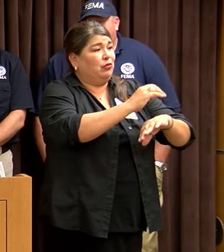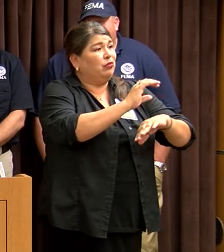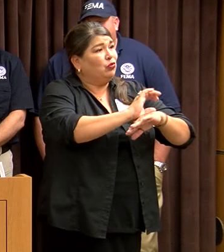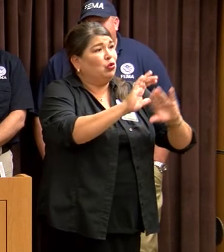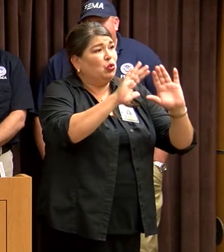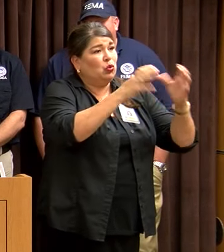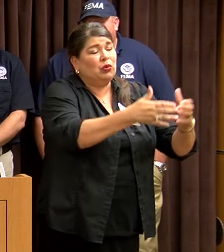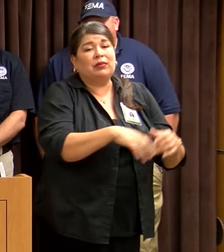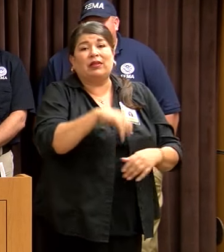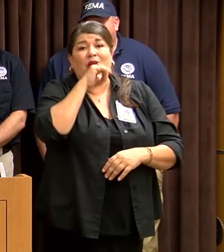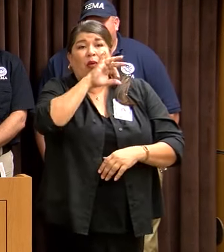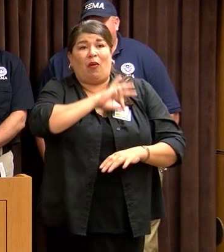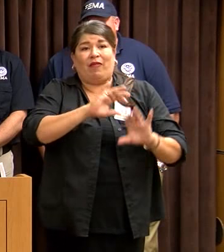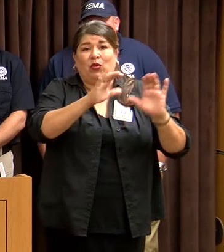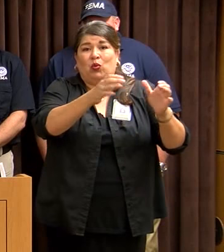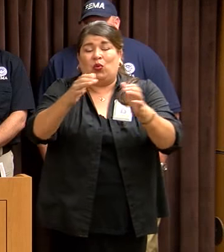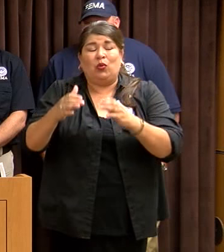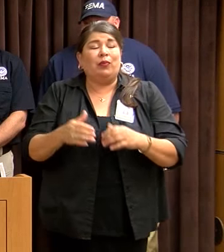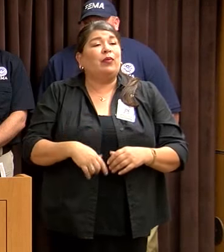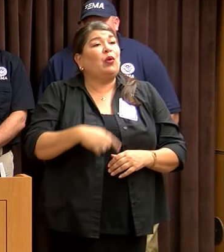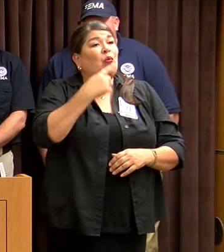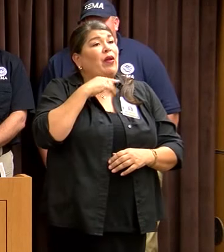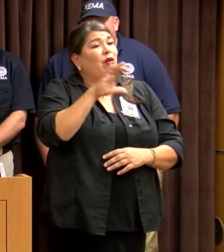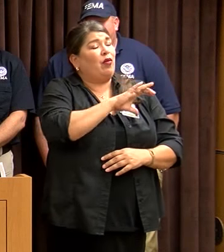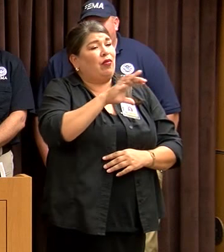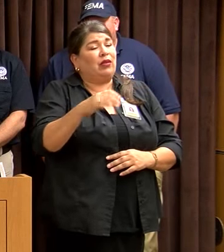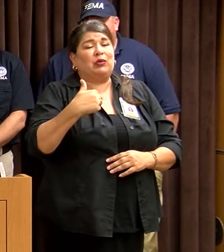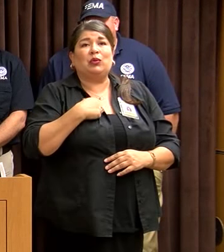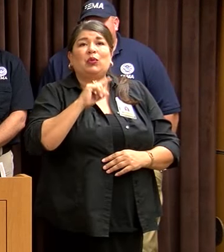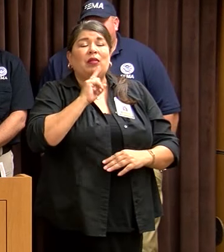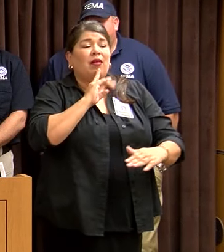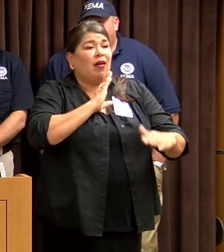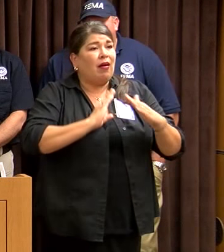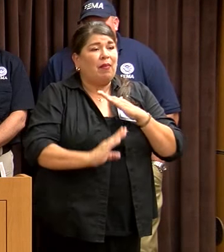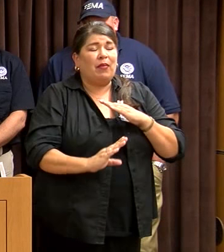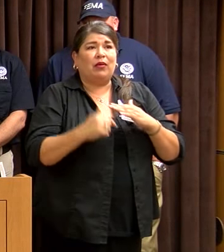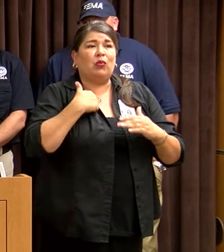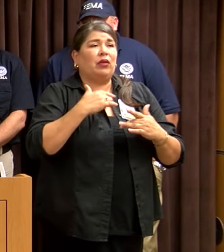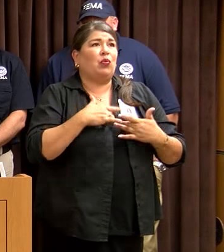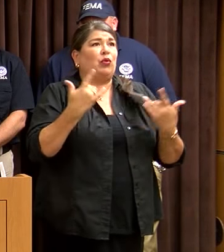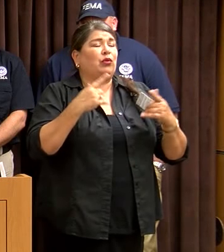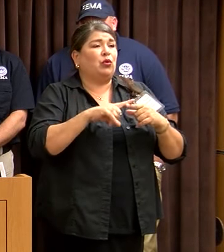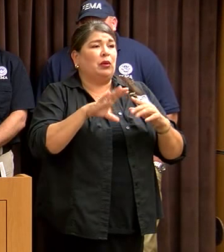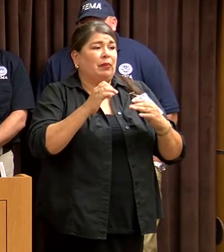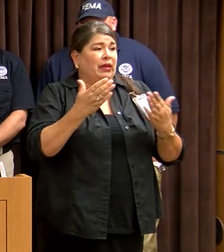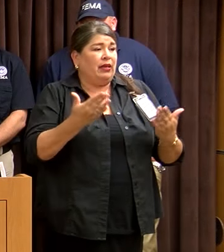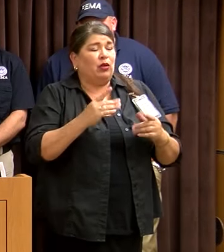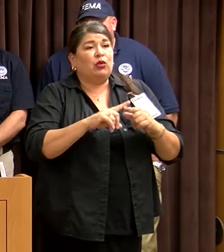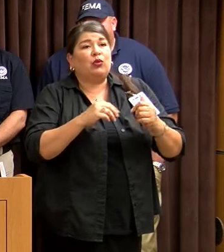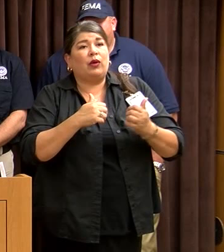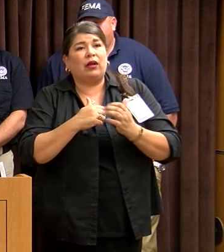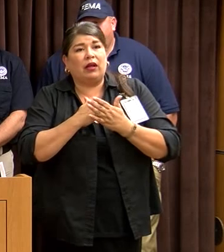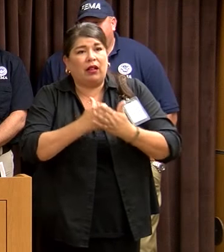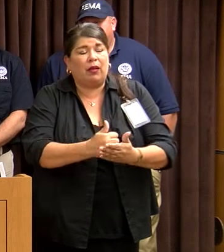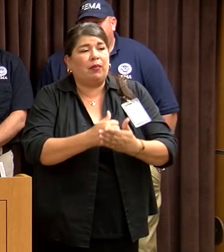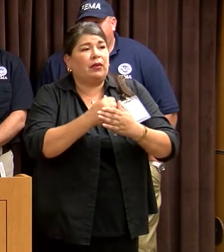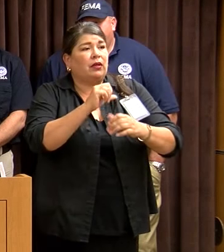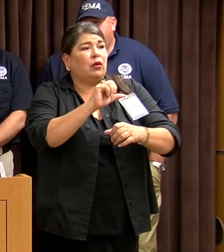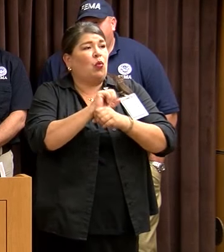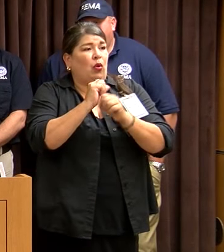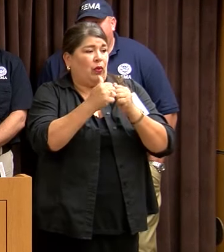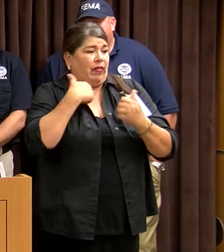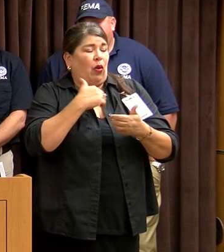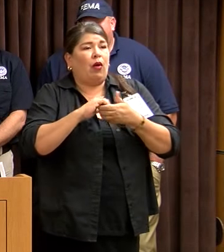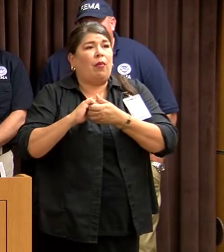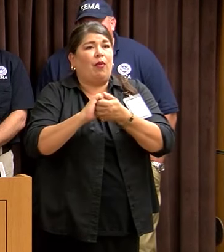nonprofits. Red Cross is humbled, and we're pleased that we can be here to help and work with our partners. There